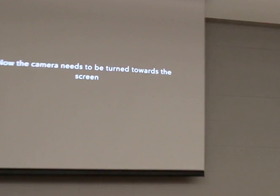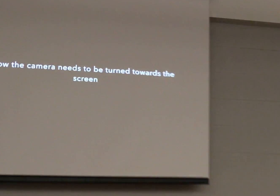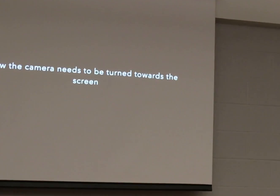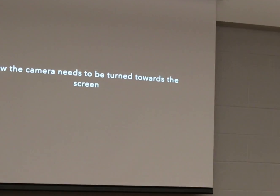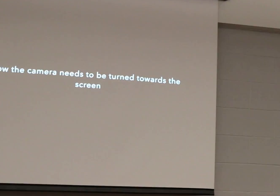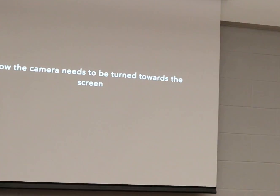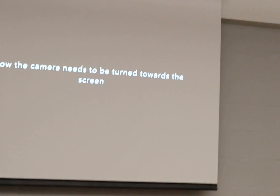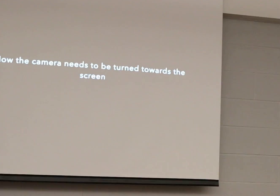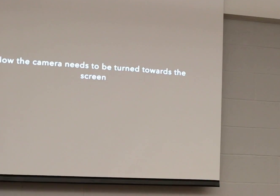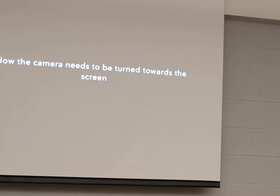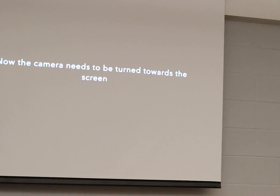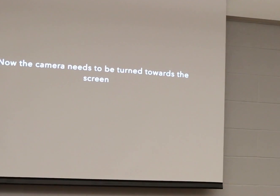Not